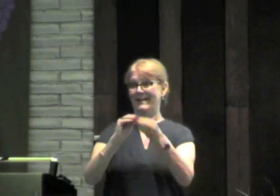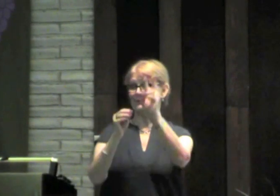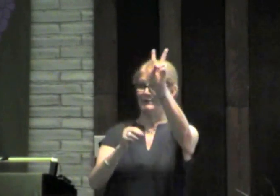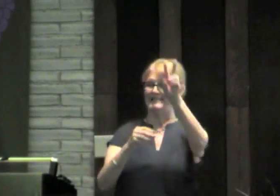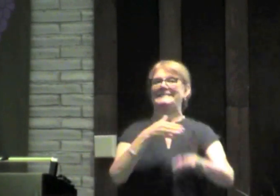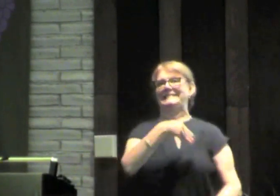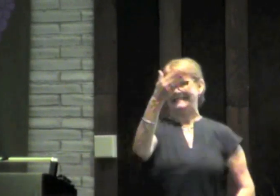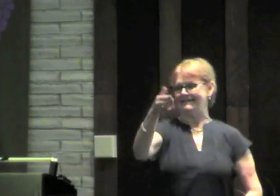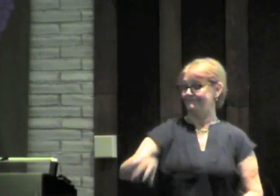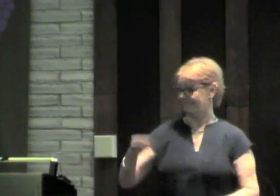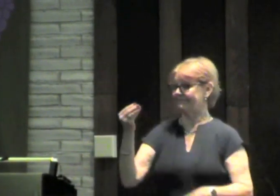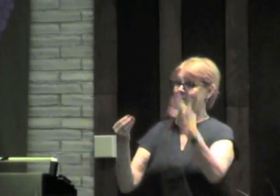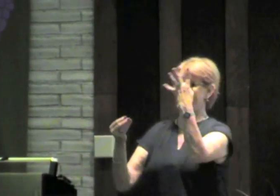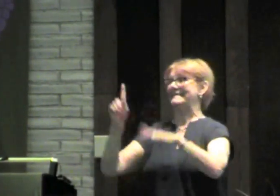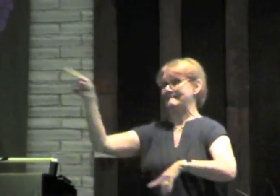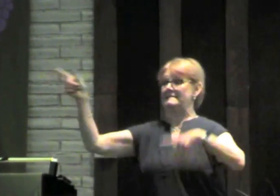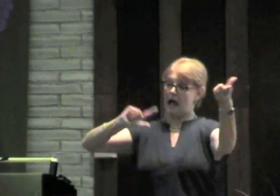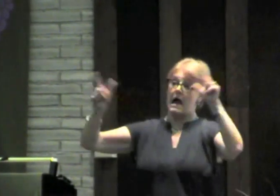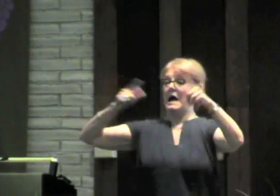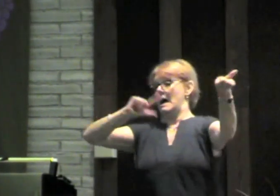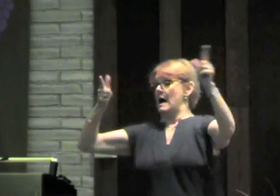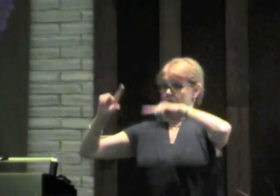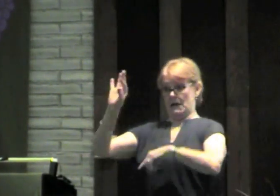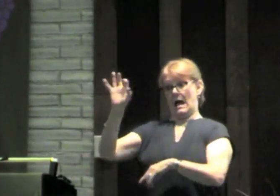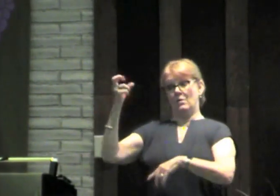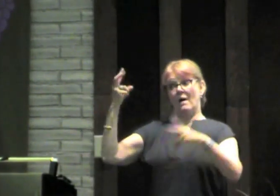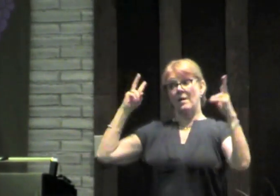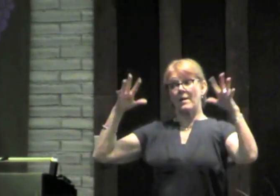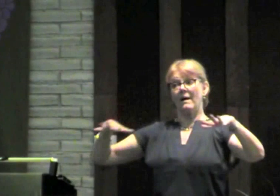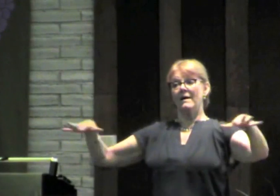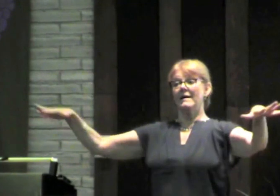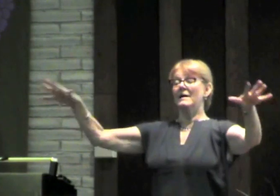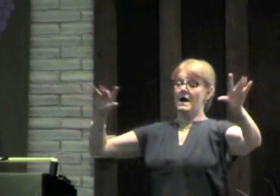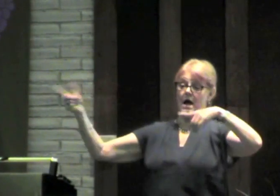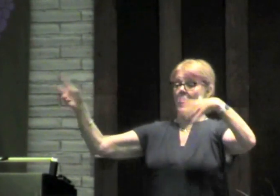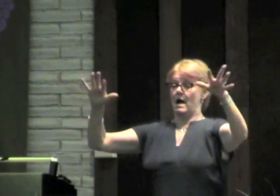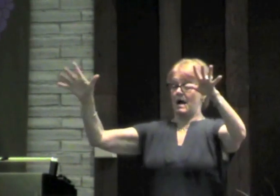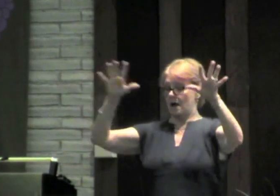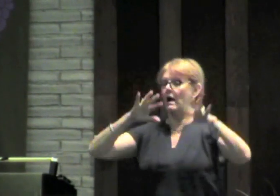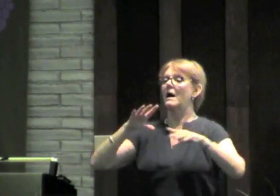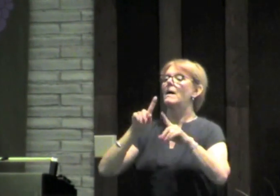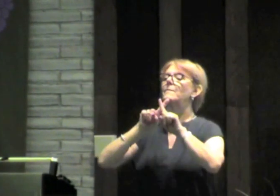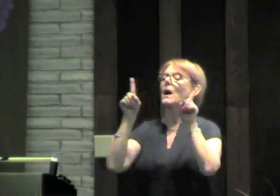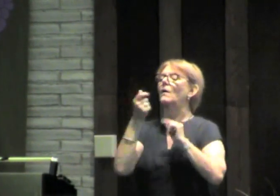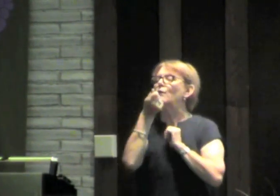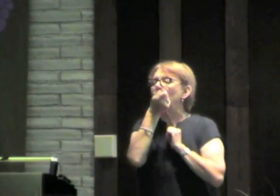children, and so forth. So they took turns. There were 900 families in that area.